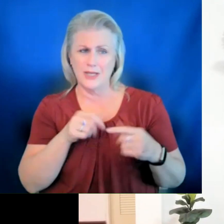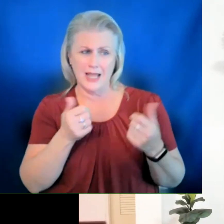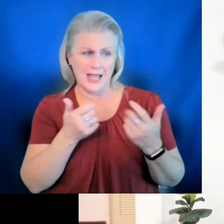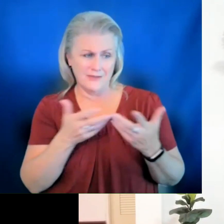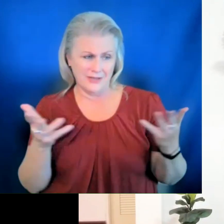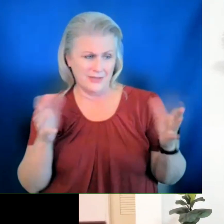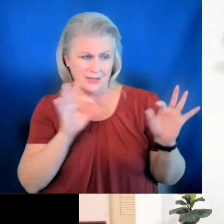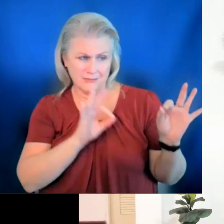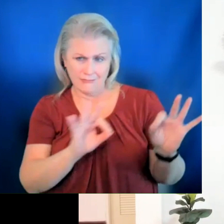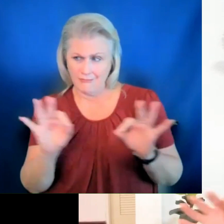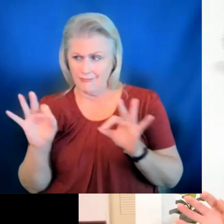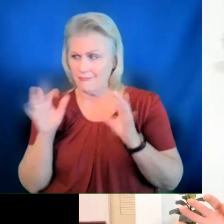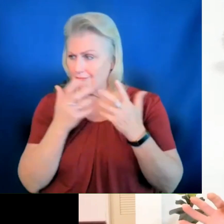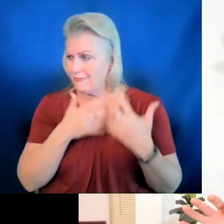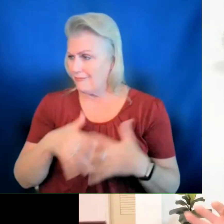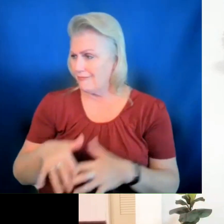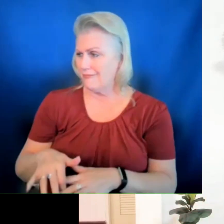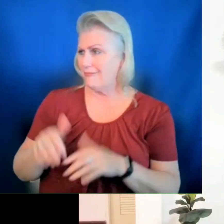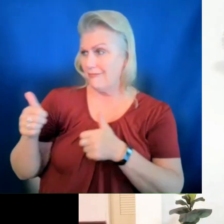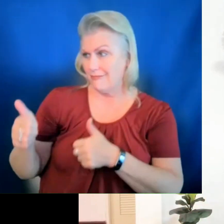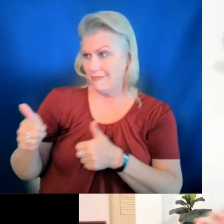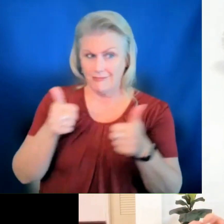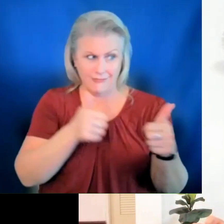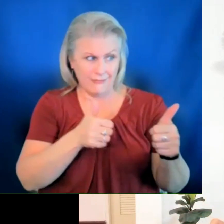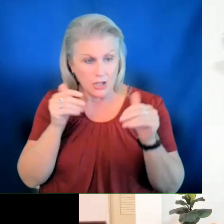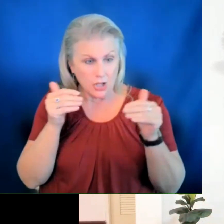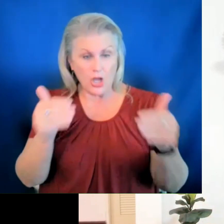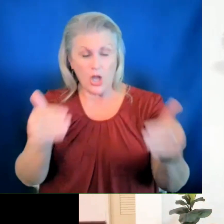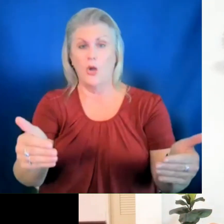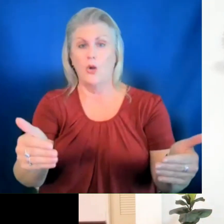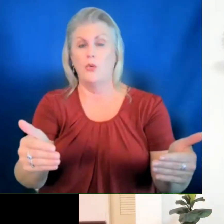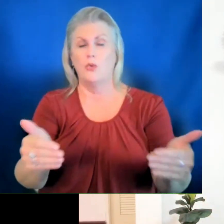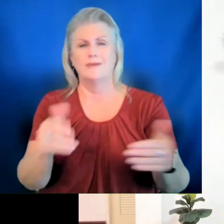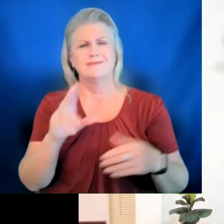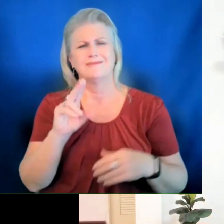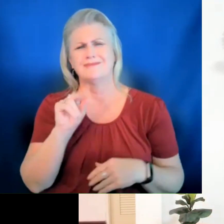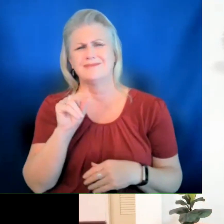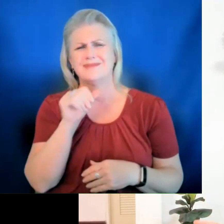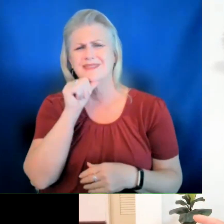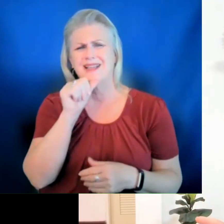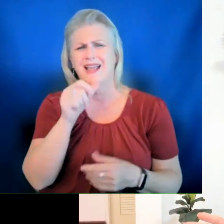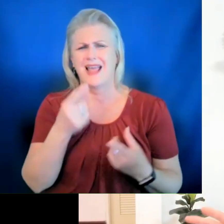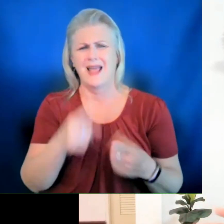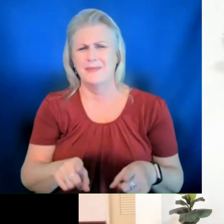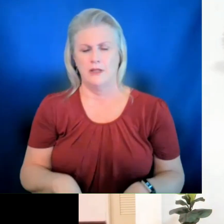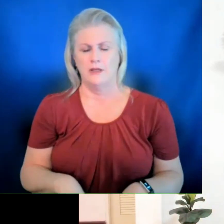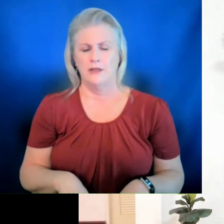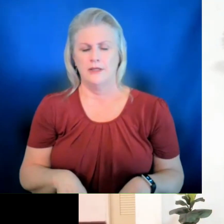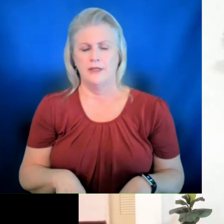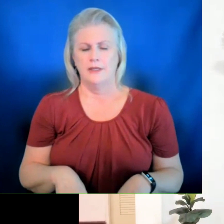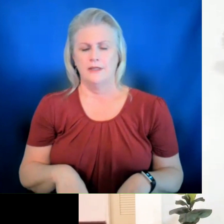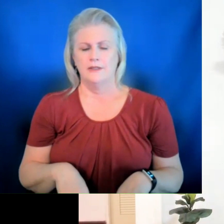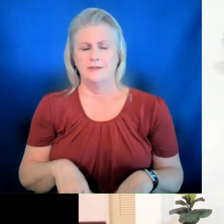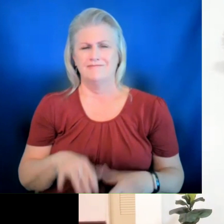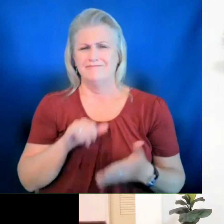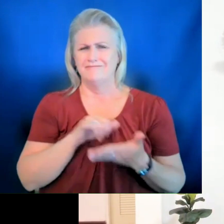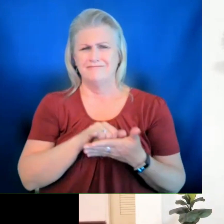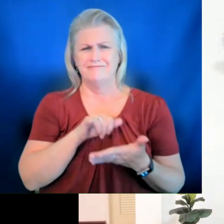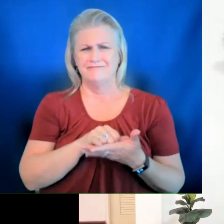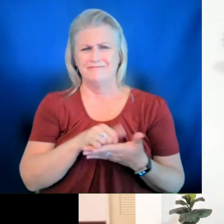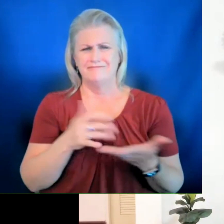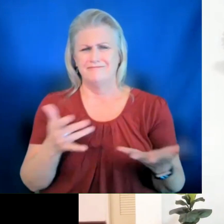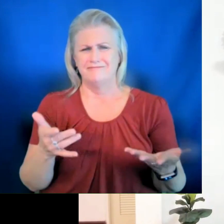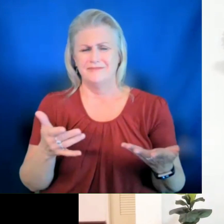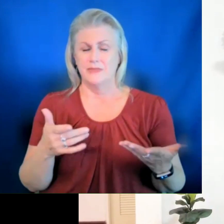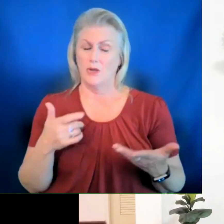time when everything is going to be arranged, when everything is going to be settled, to be able to just go and follow